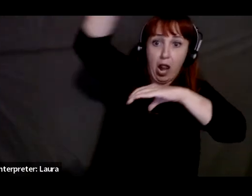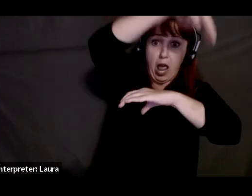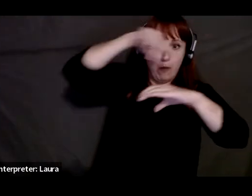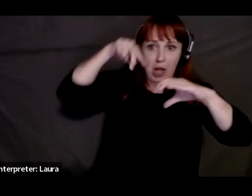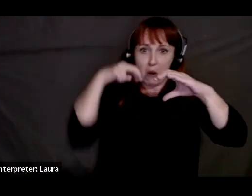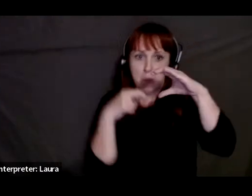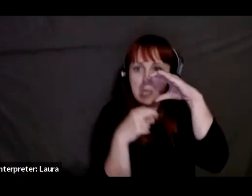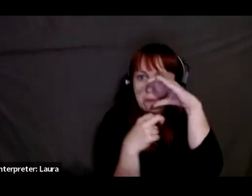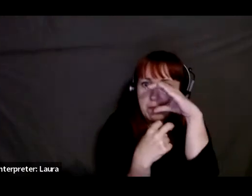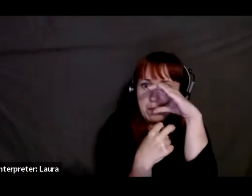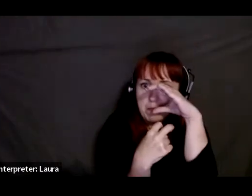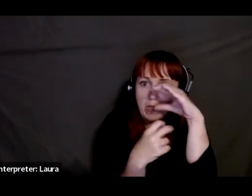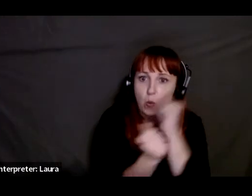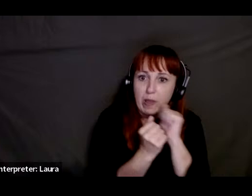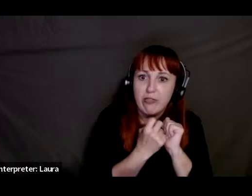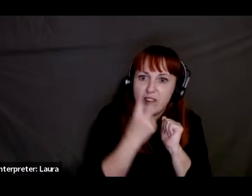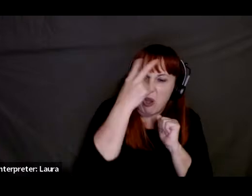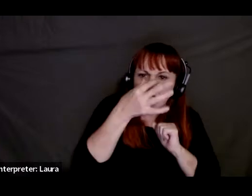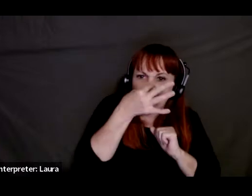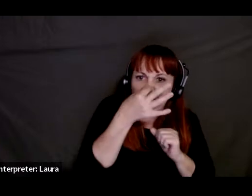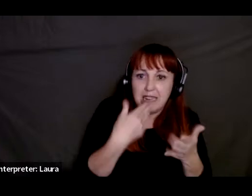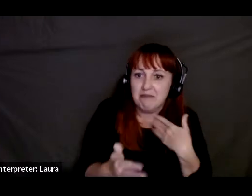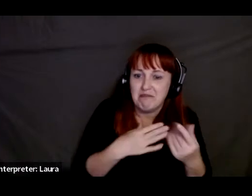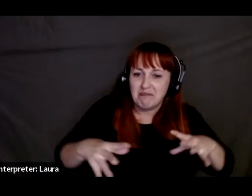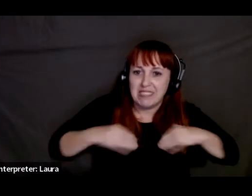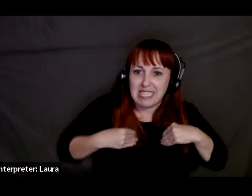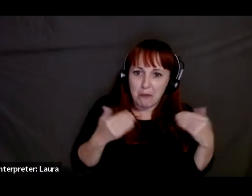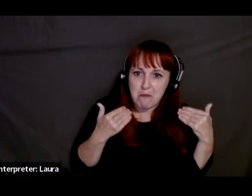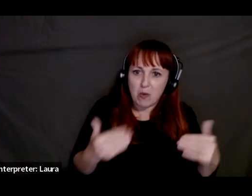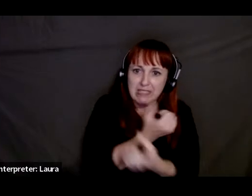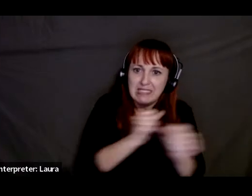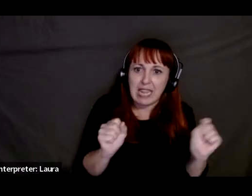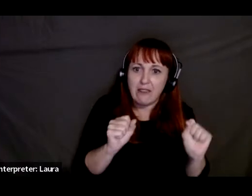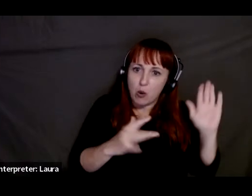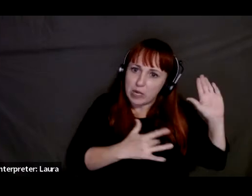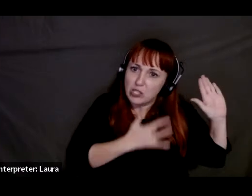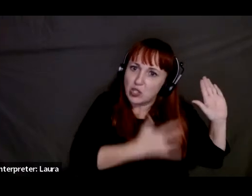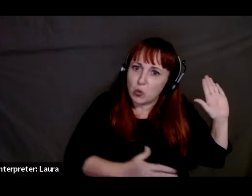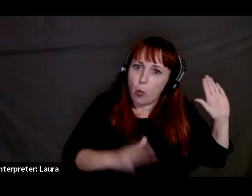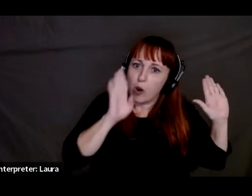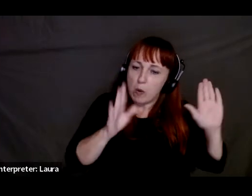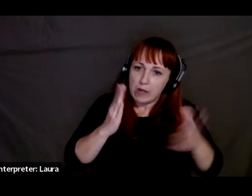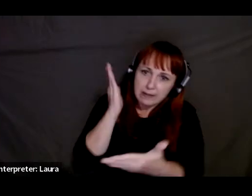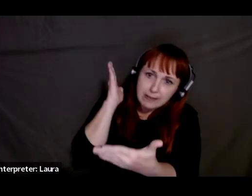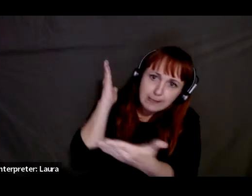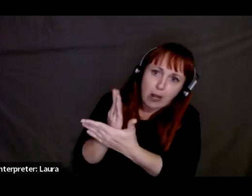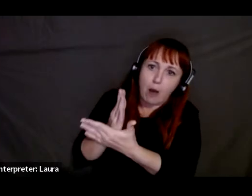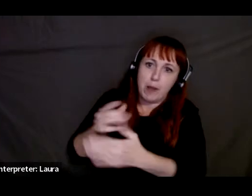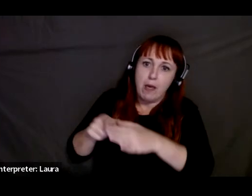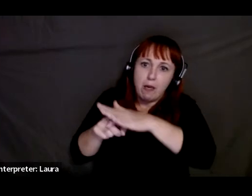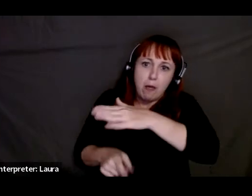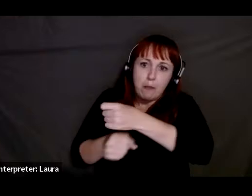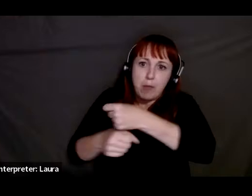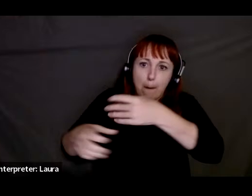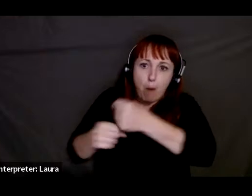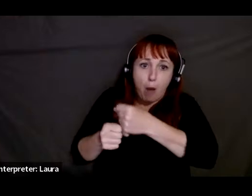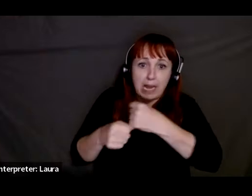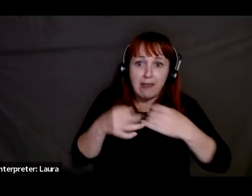we was like this with the goats, all stink, but that's okay. Because we swore we were gonna stop the bombing. And